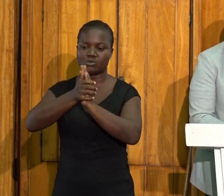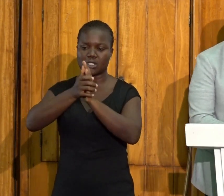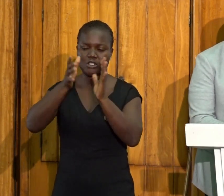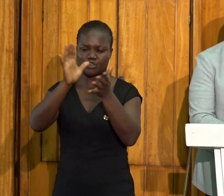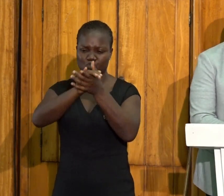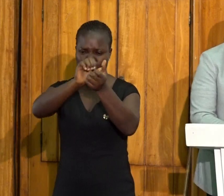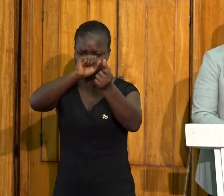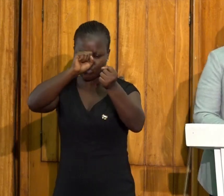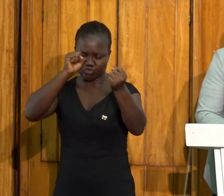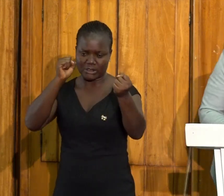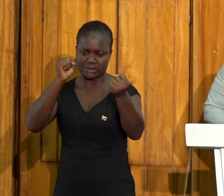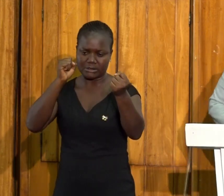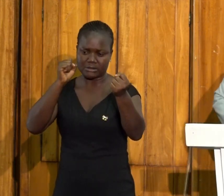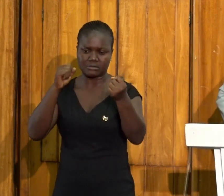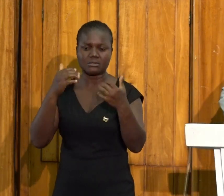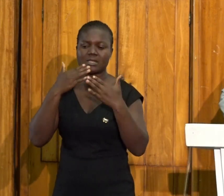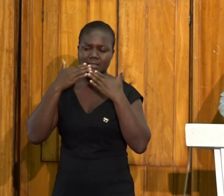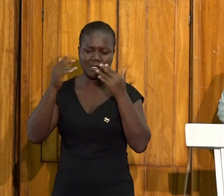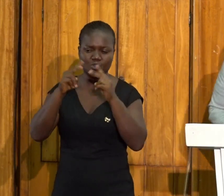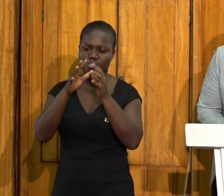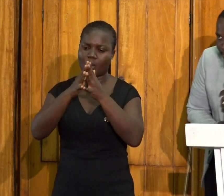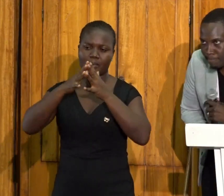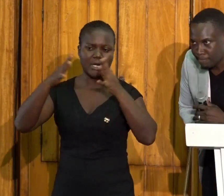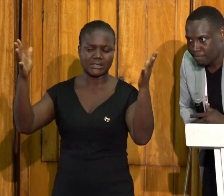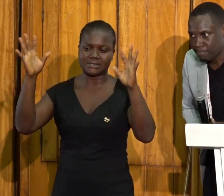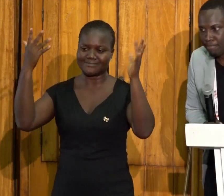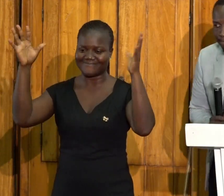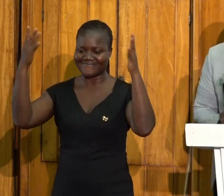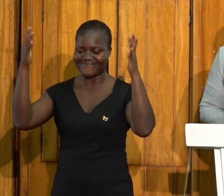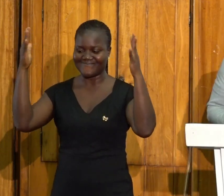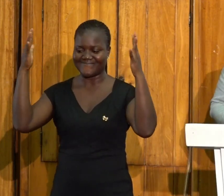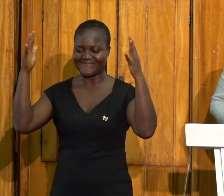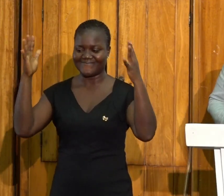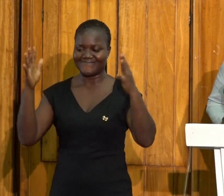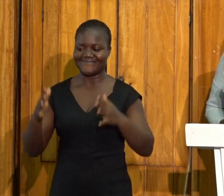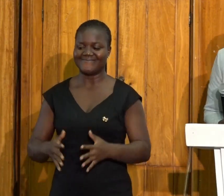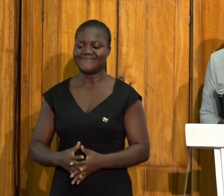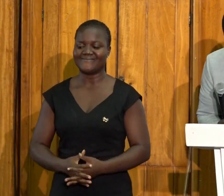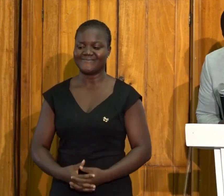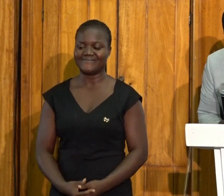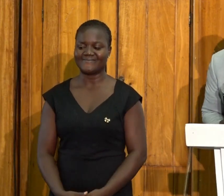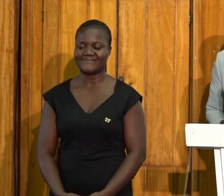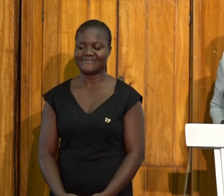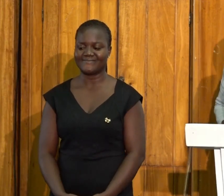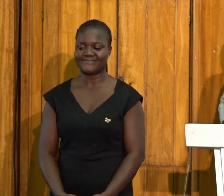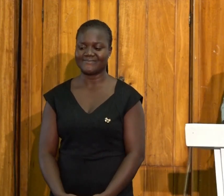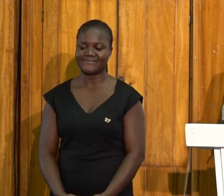that serves all. Thank you so much.